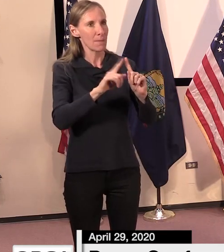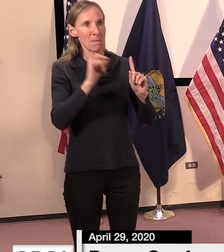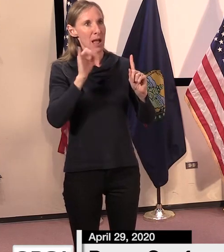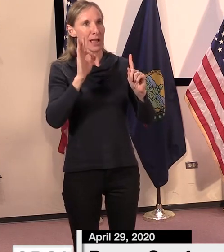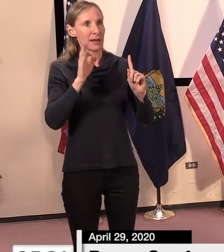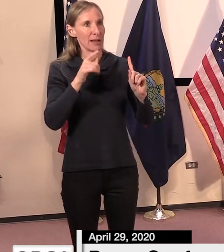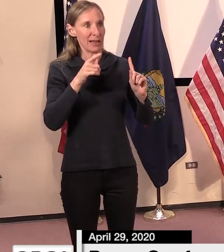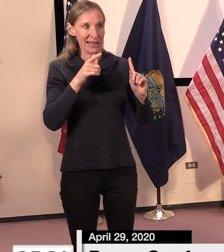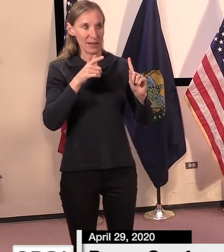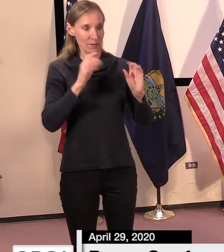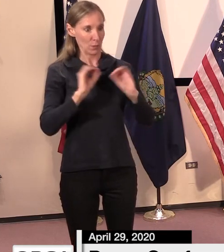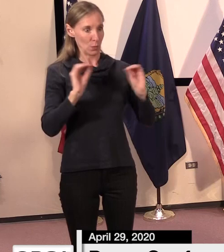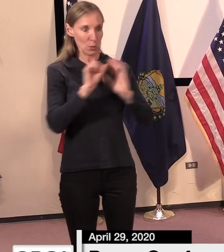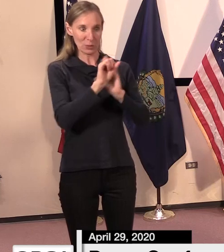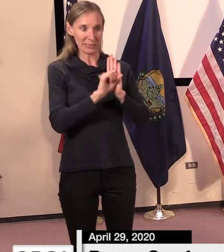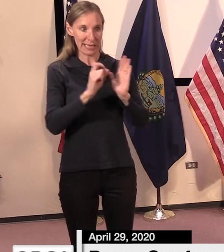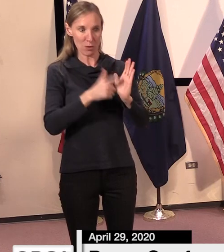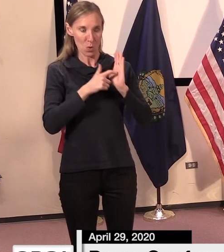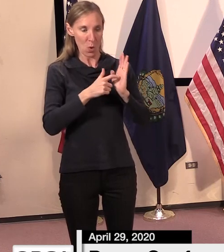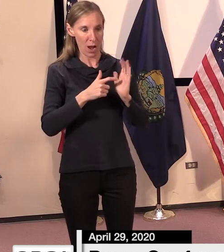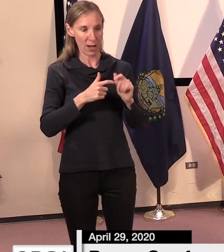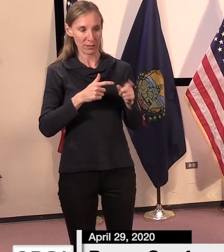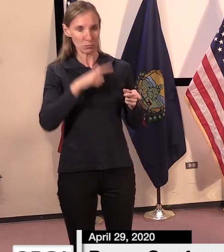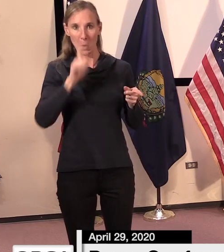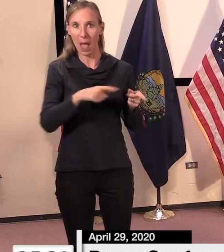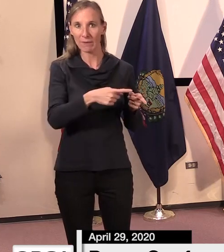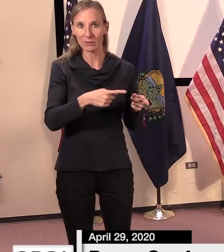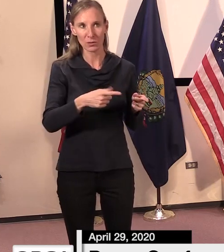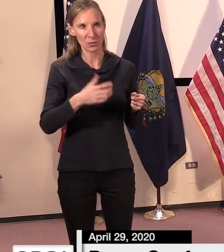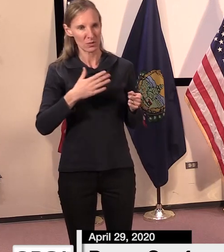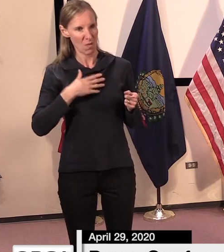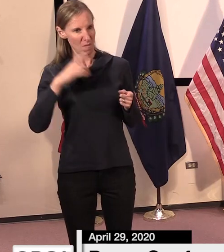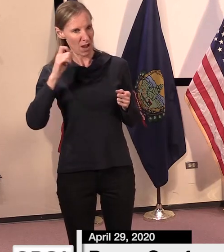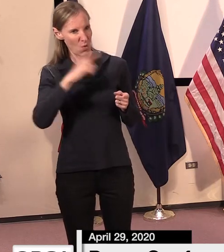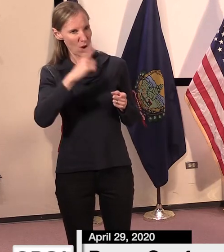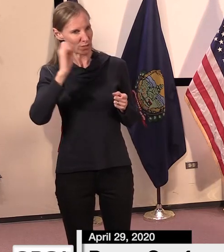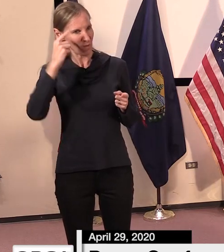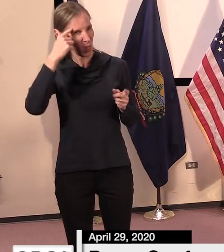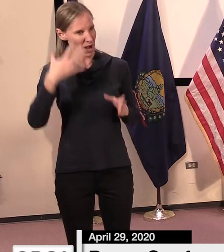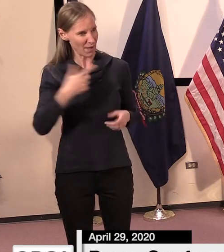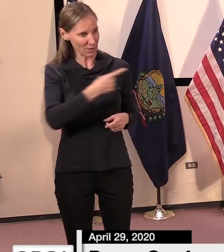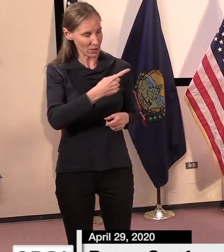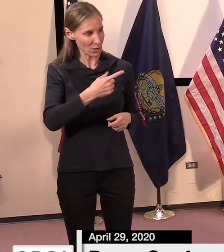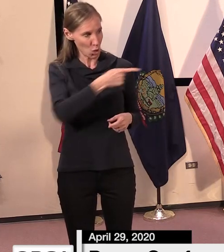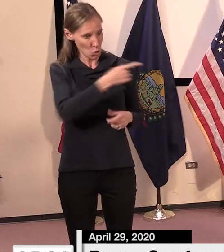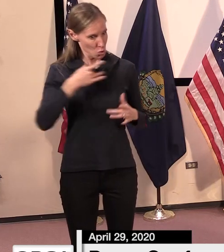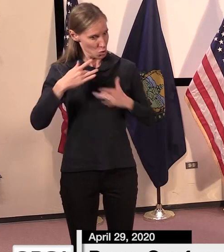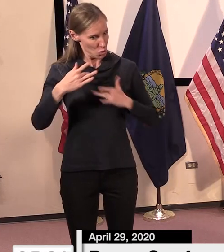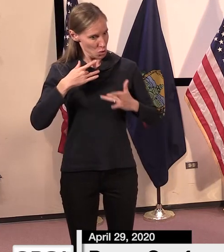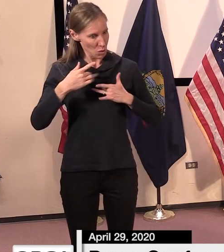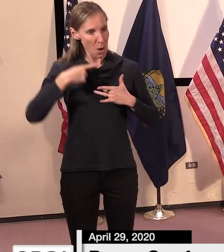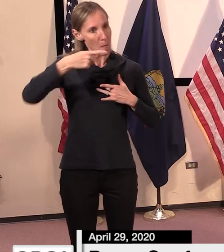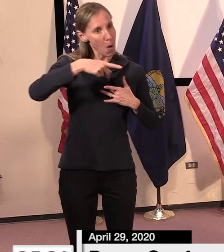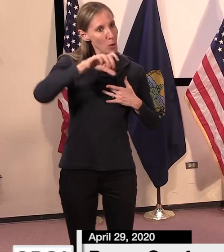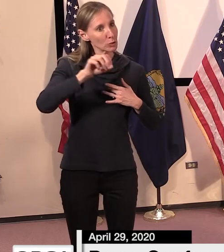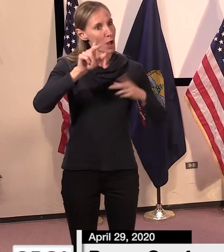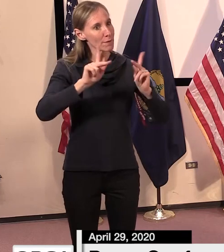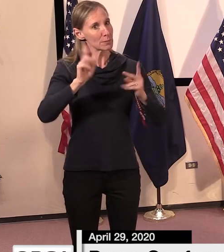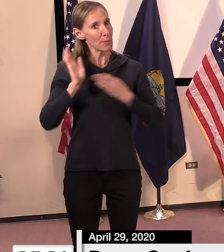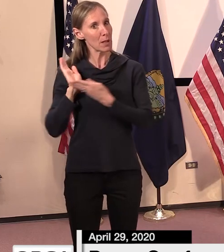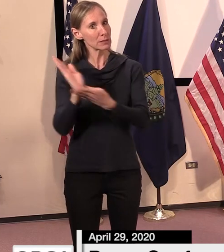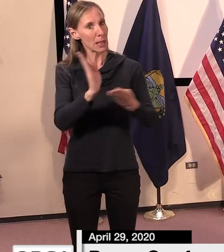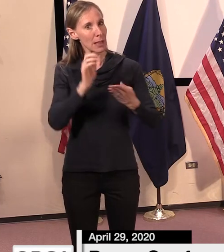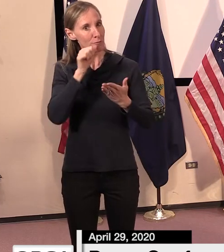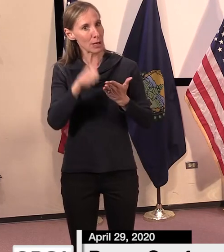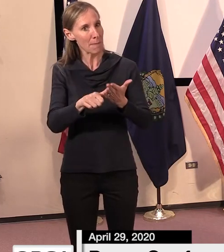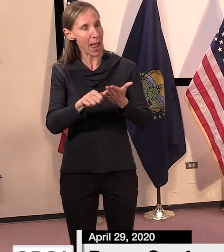gloves or masks. So my question for the governor is, are you concerned about